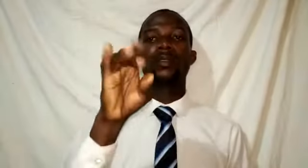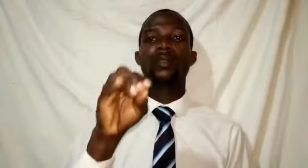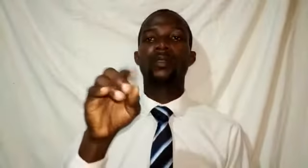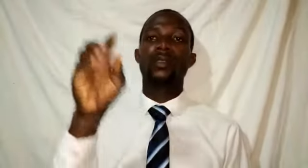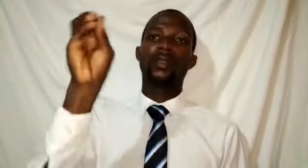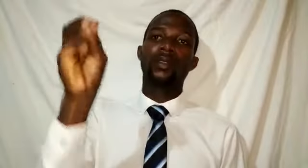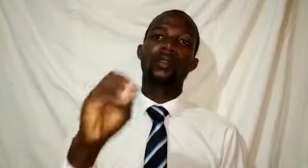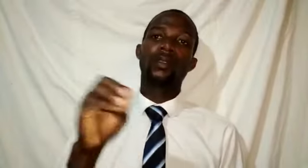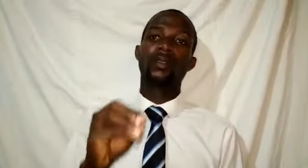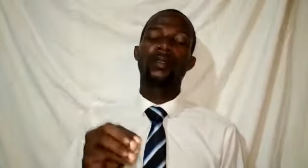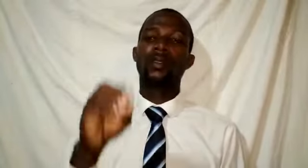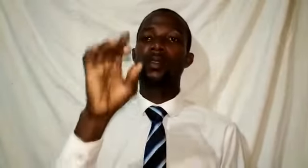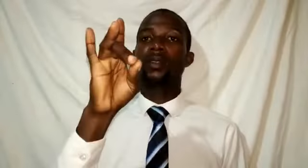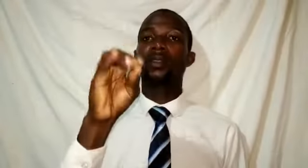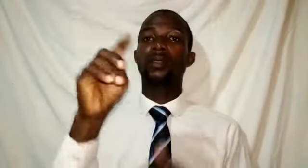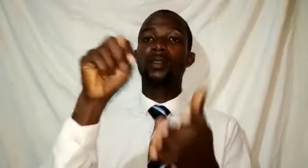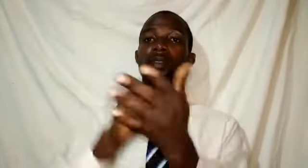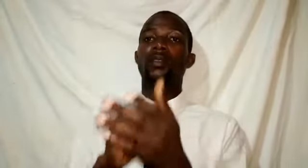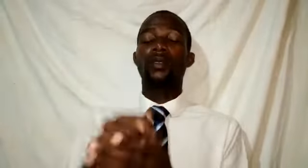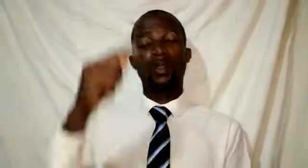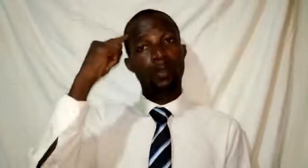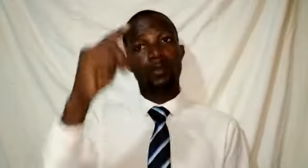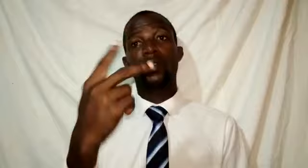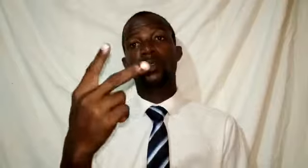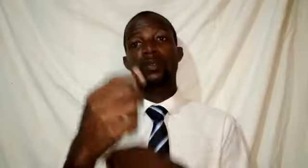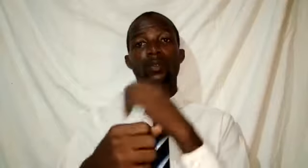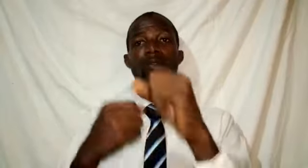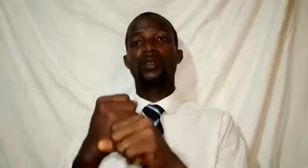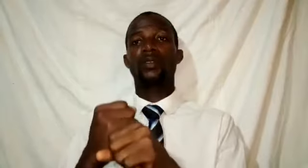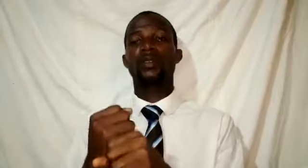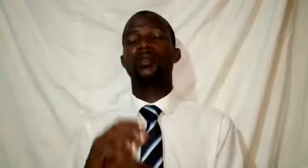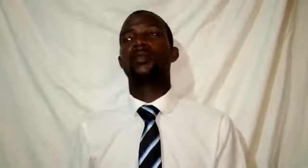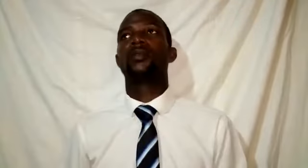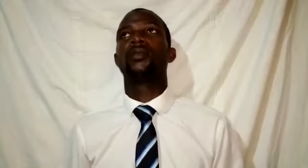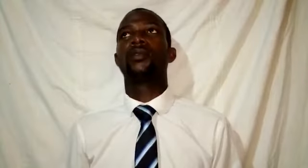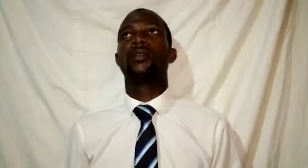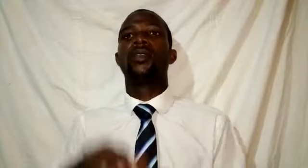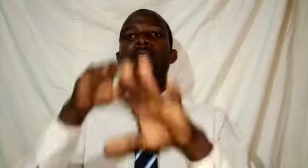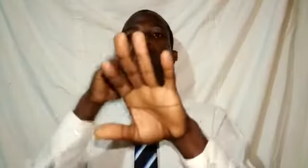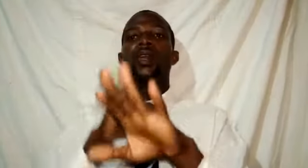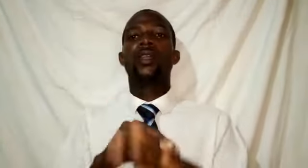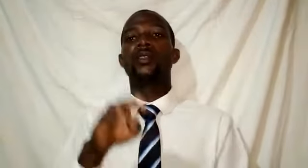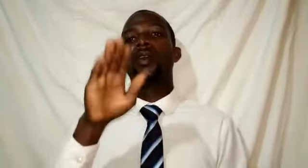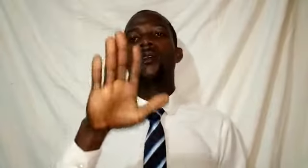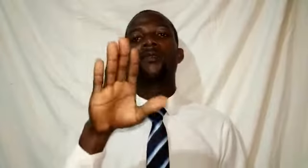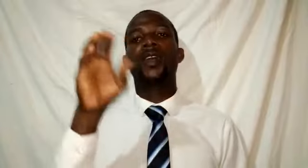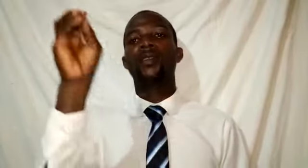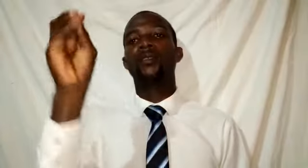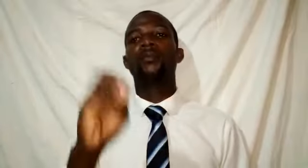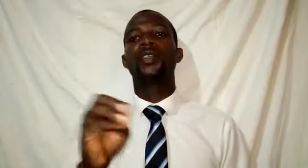80,000 naira for 2 years at 5% per